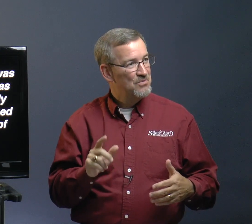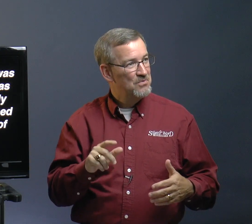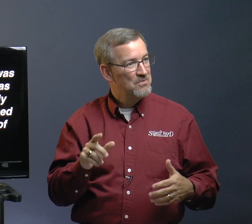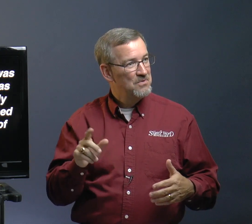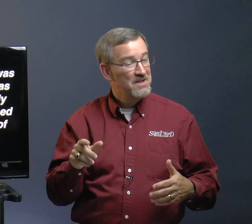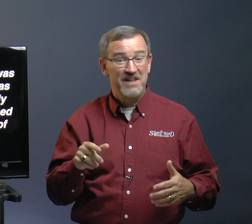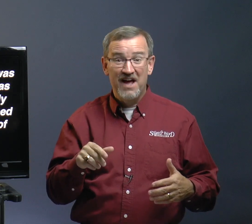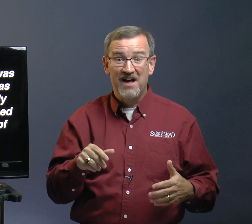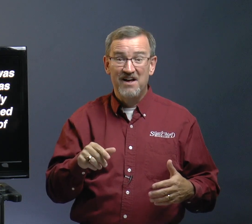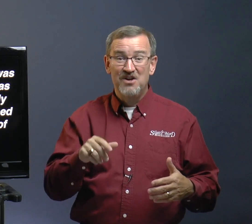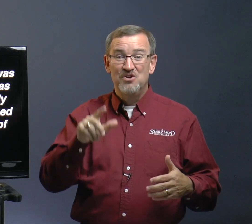2023. Yeah,